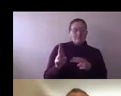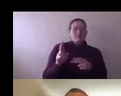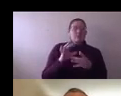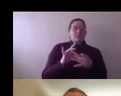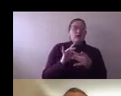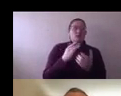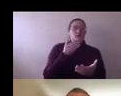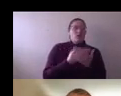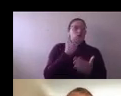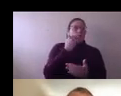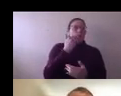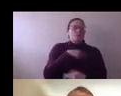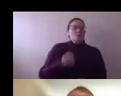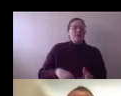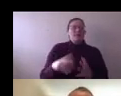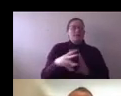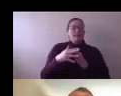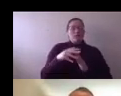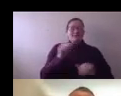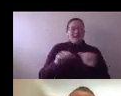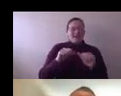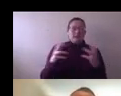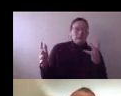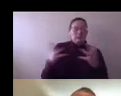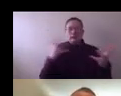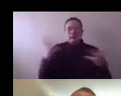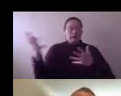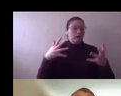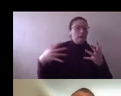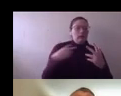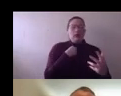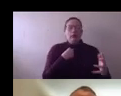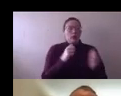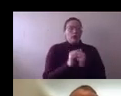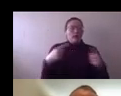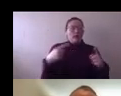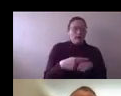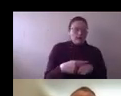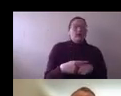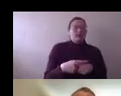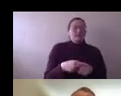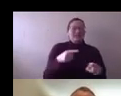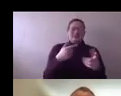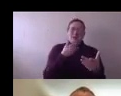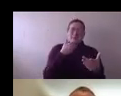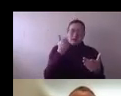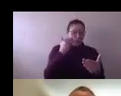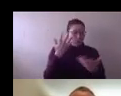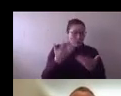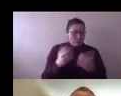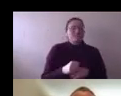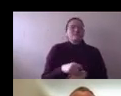Chinese American scientists who were caught up in US-China conflict. So the best known probably was Qian